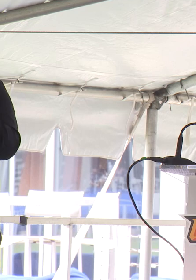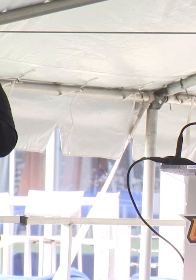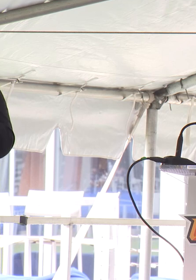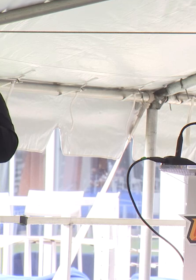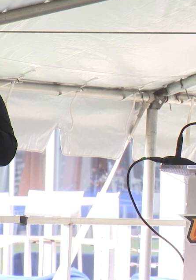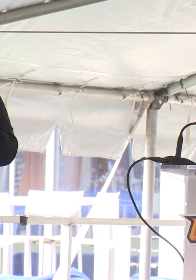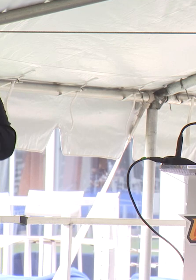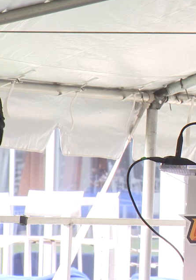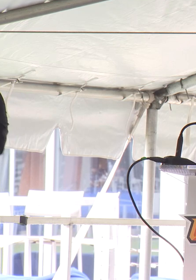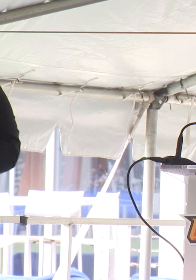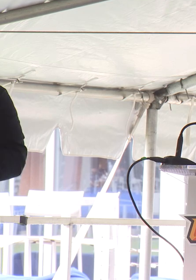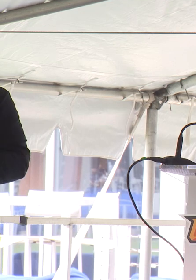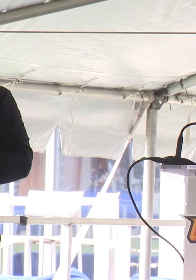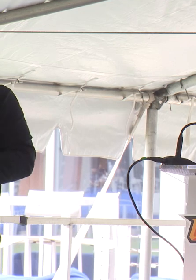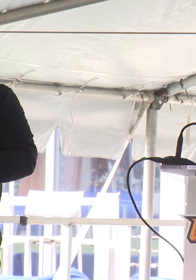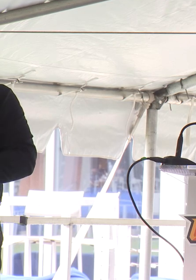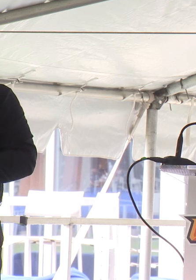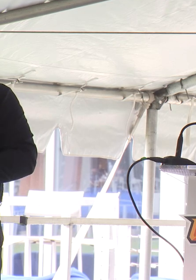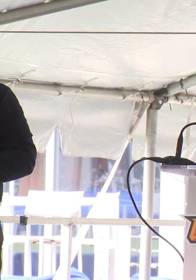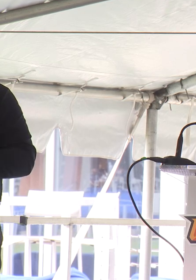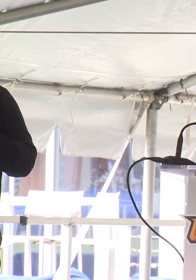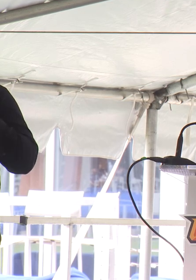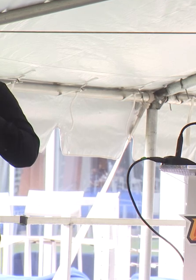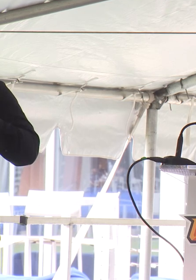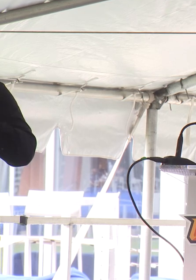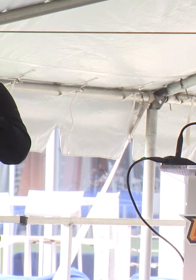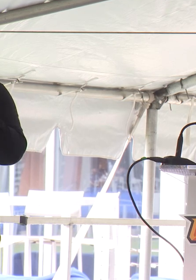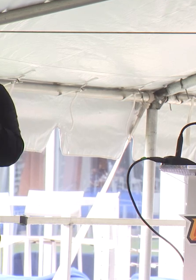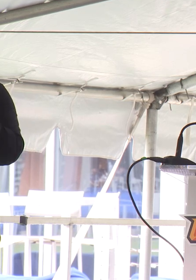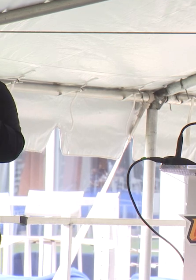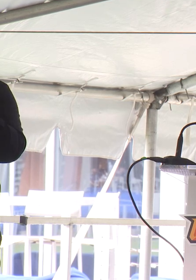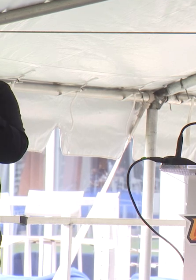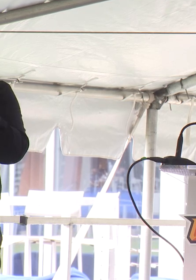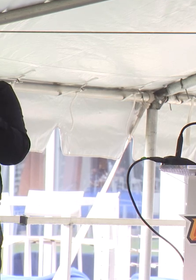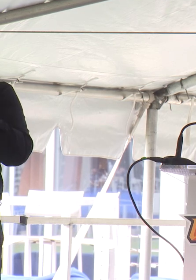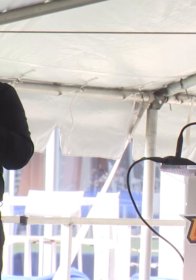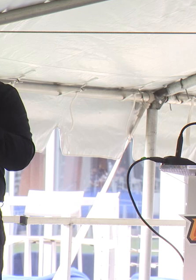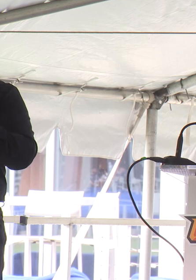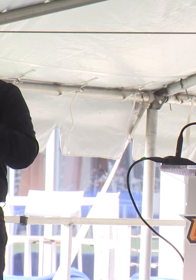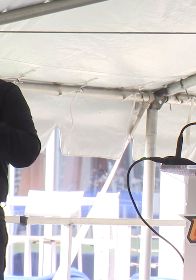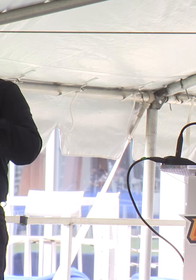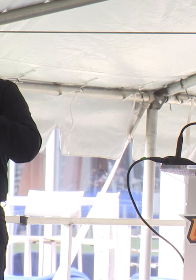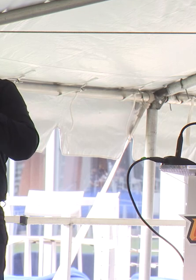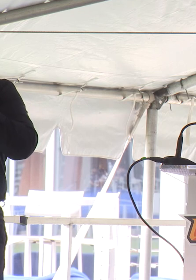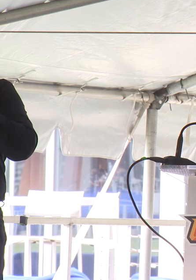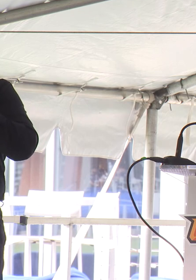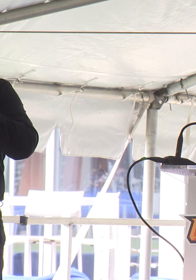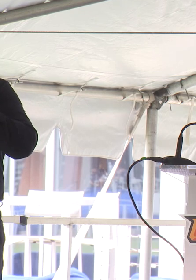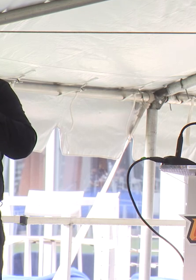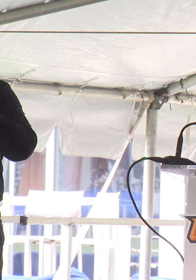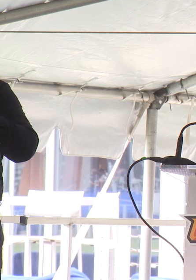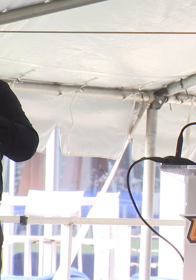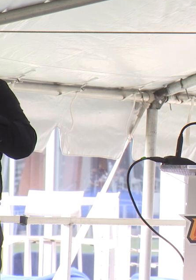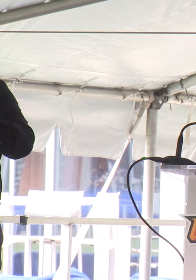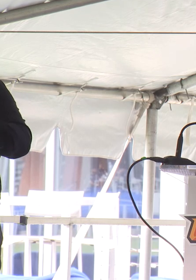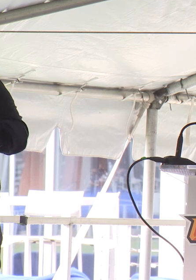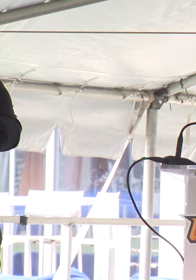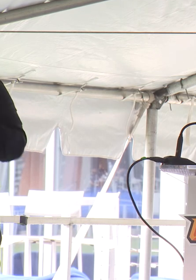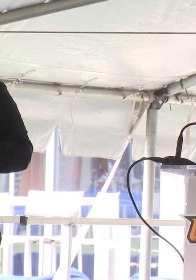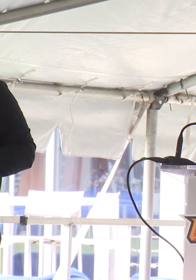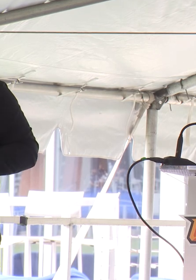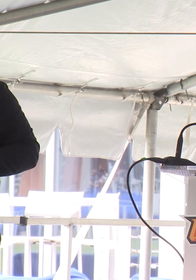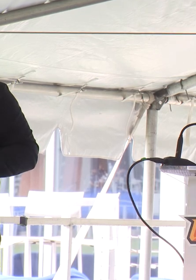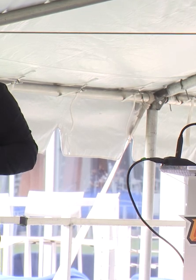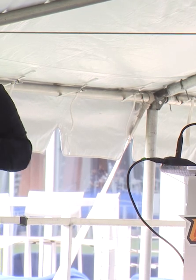of philanthropy, the strength of our community, and the boundless possibilities that lie ahead.